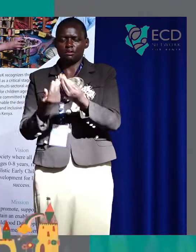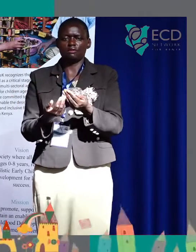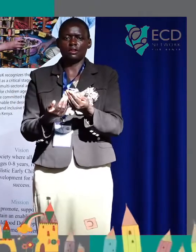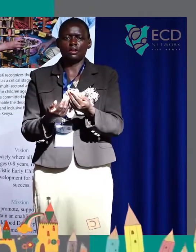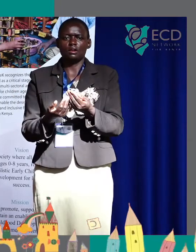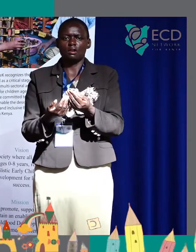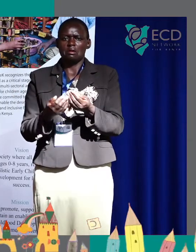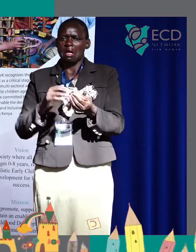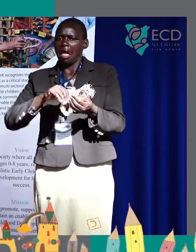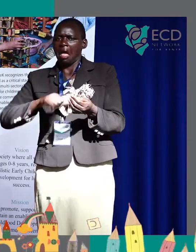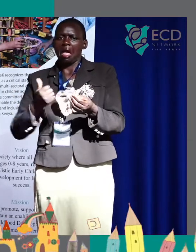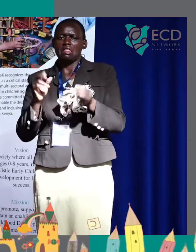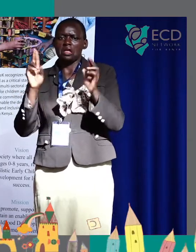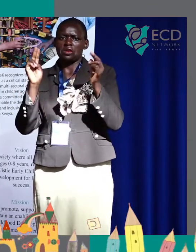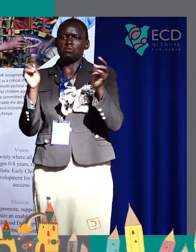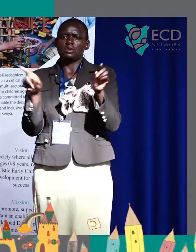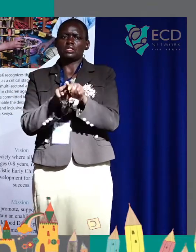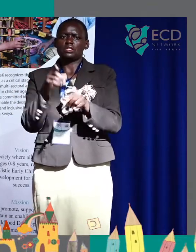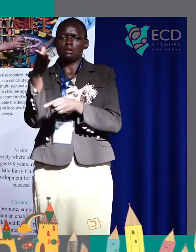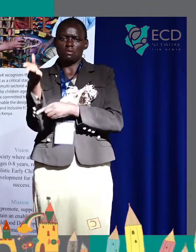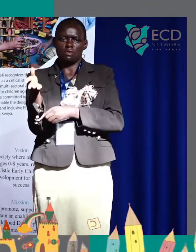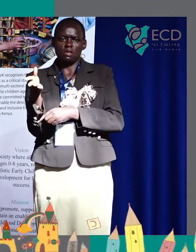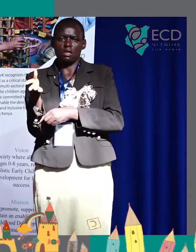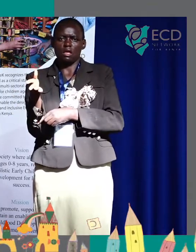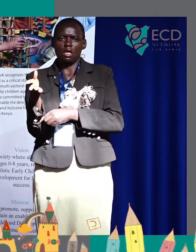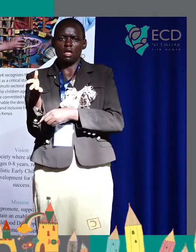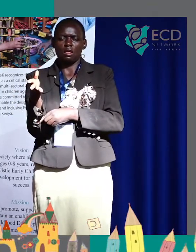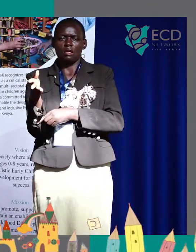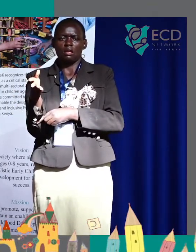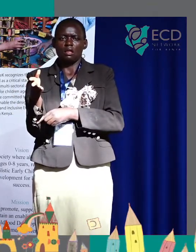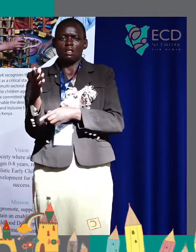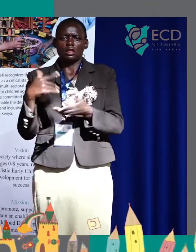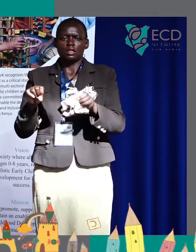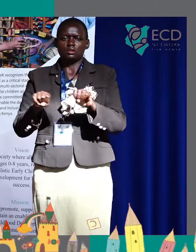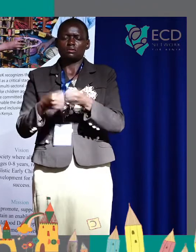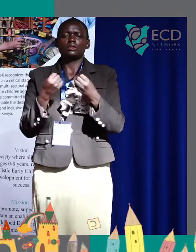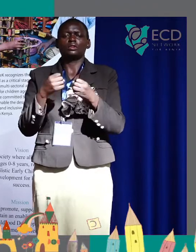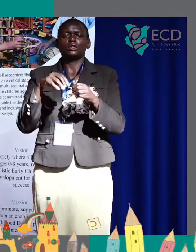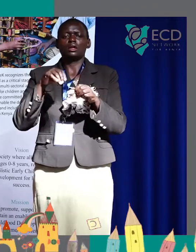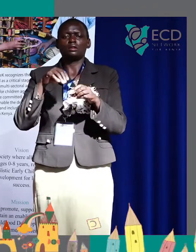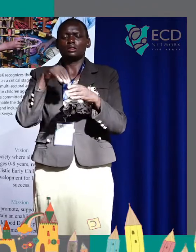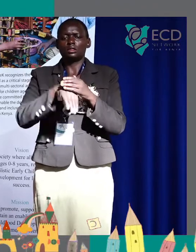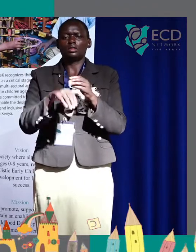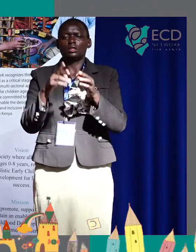of topics lumped together. That is what will be happening in breakout